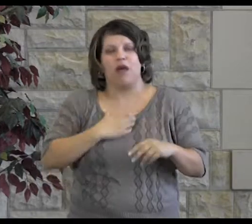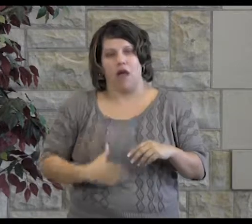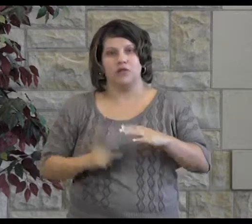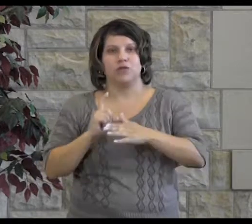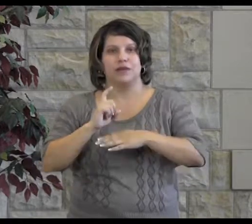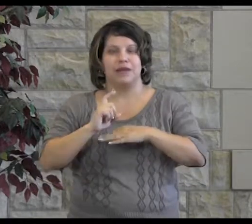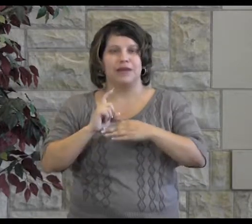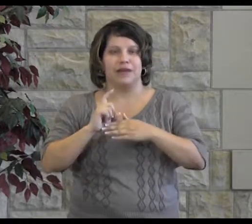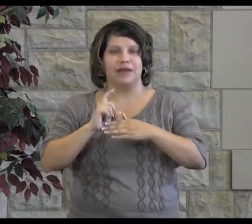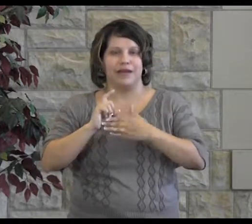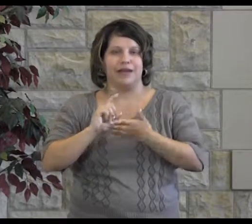Very Hungry Caterpillar.